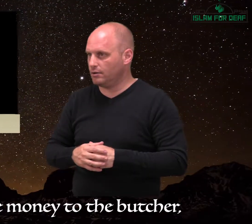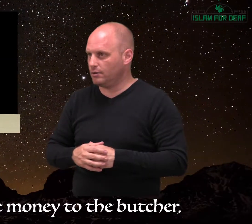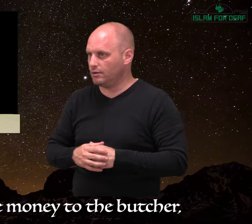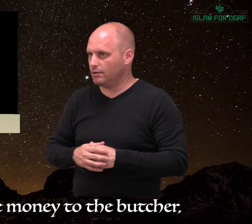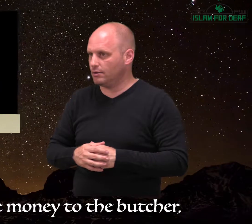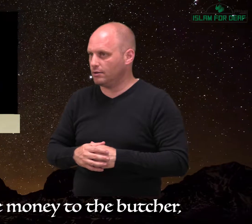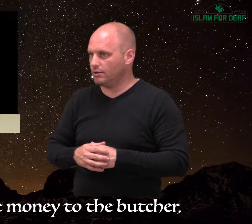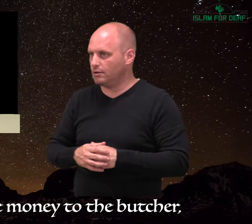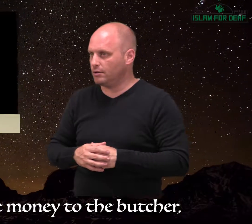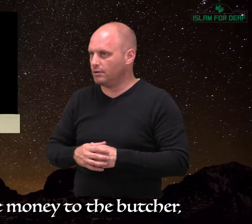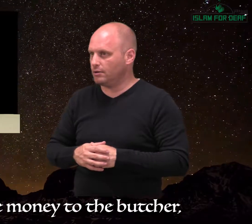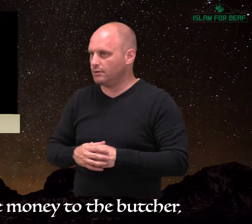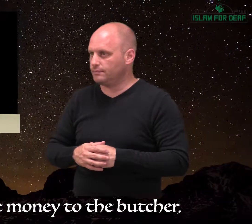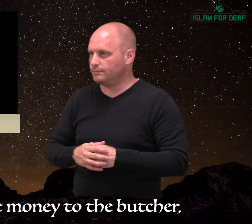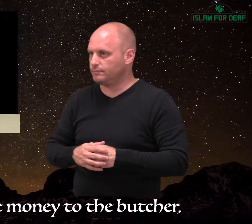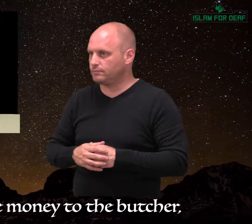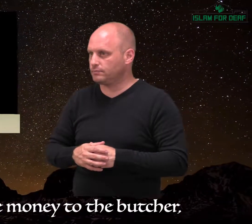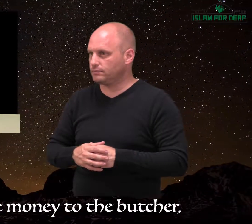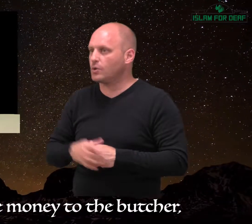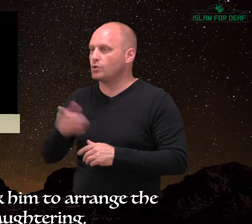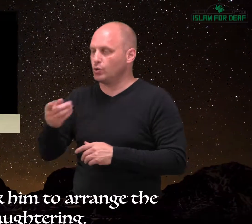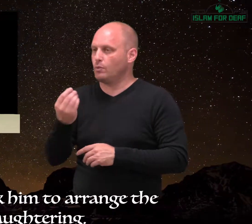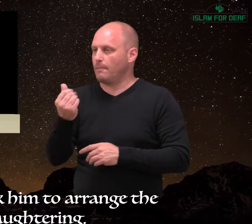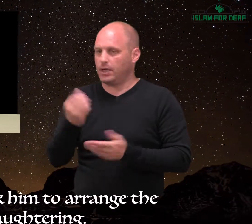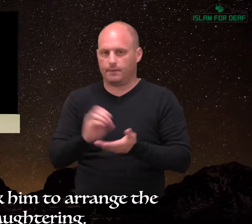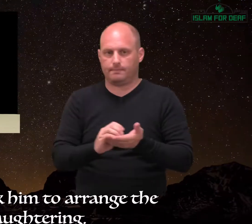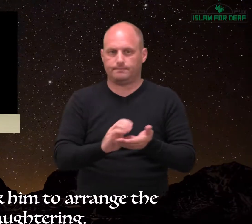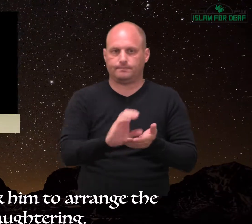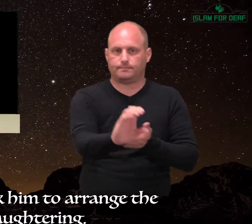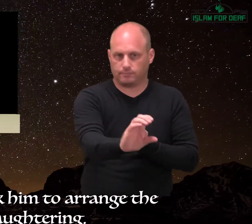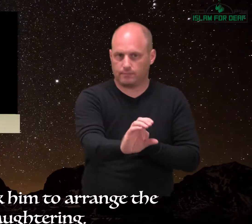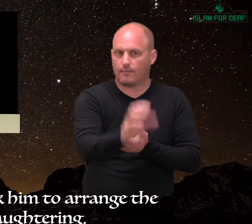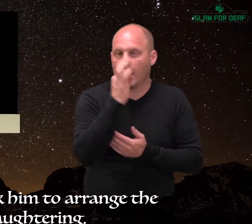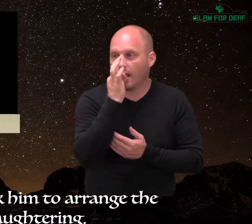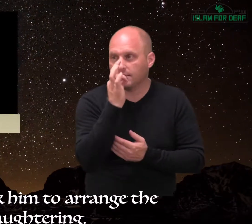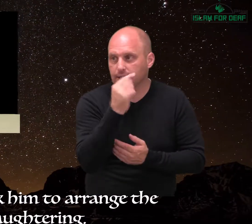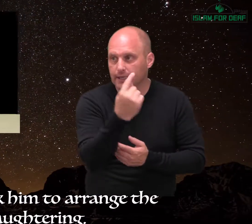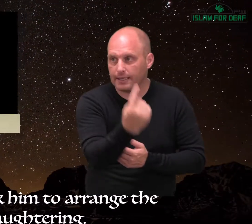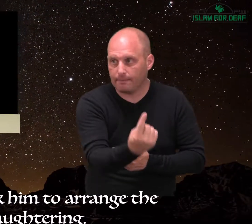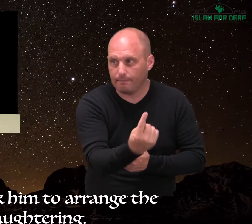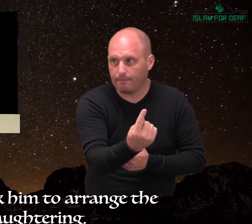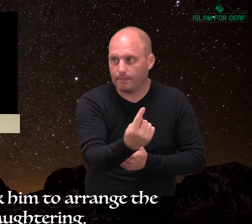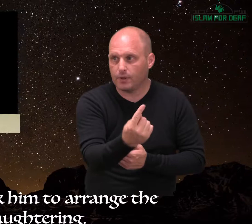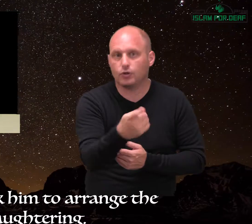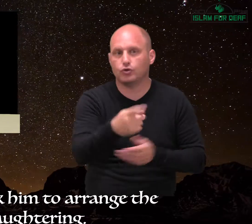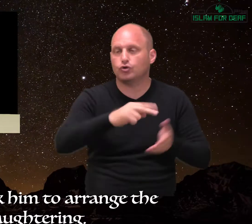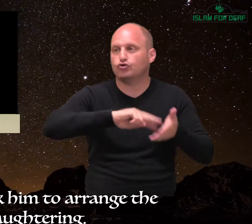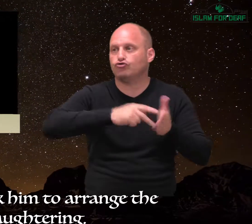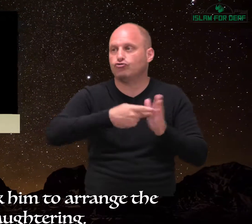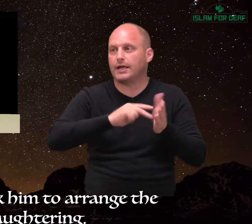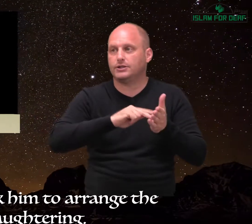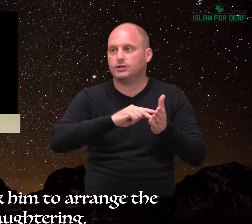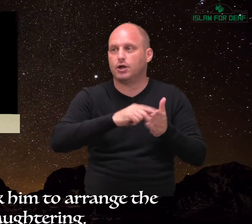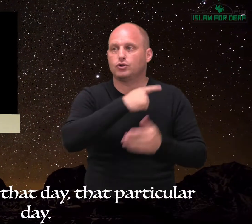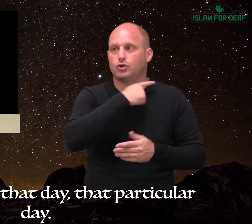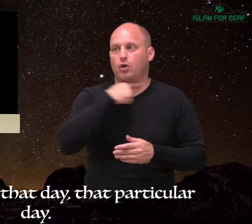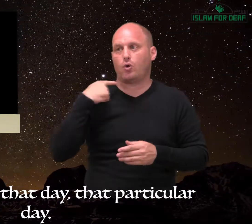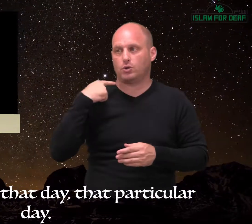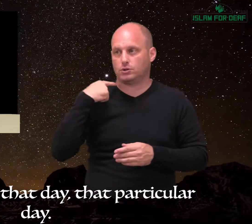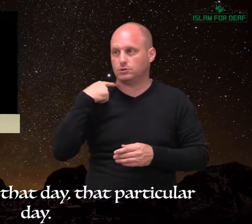Yeah, so basically, you give the money to the butcher and you ask him to arrange the slaughtering